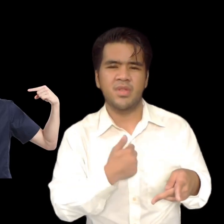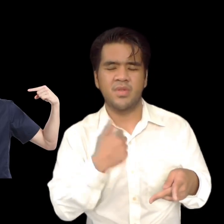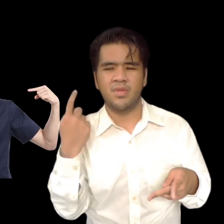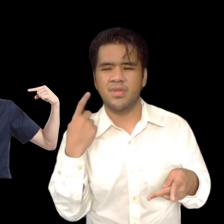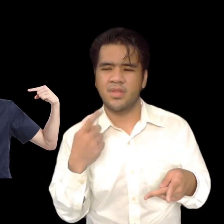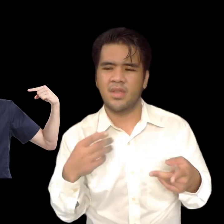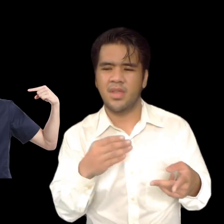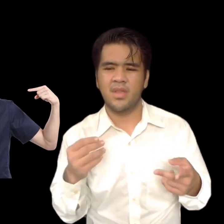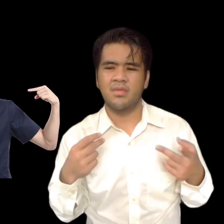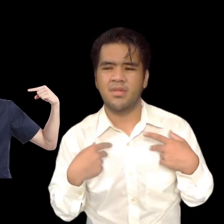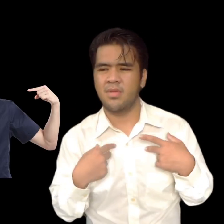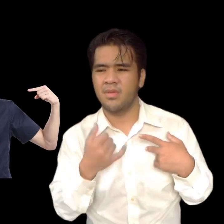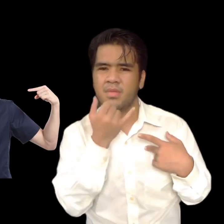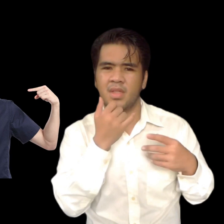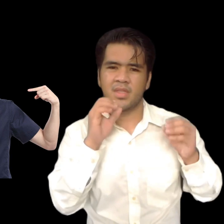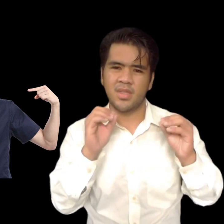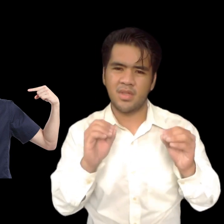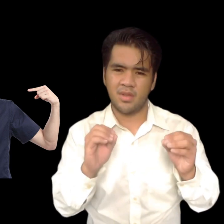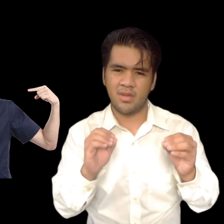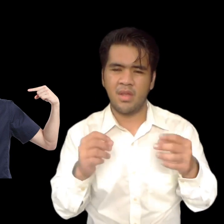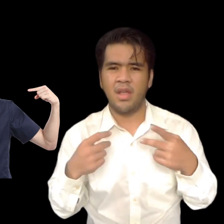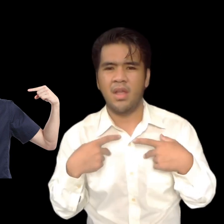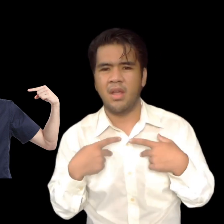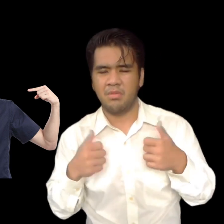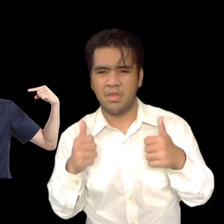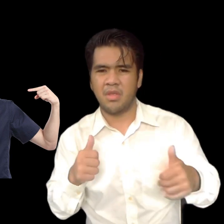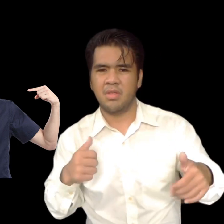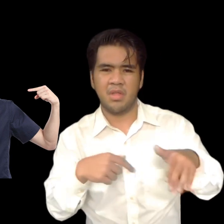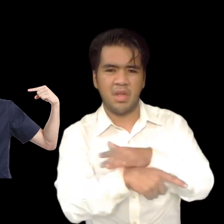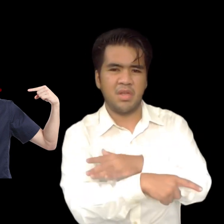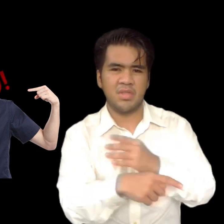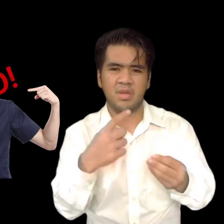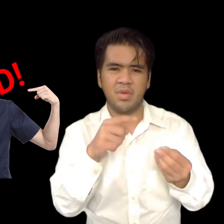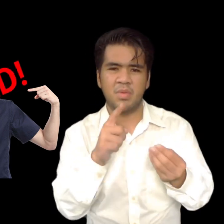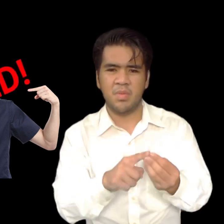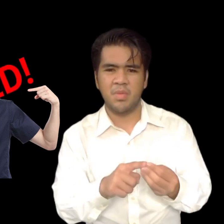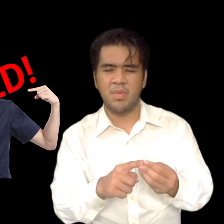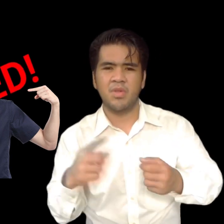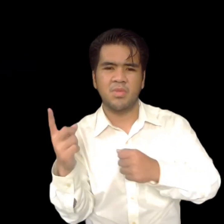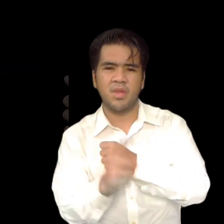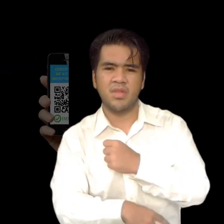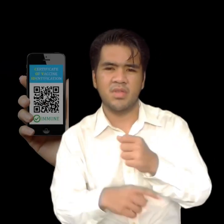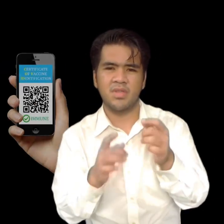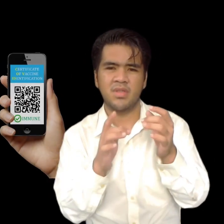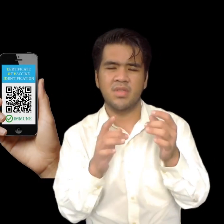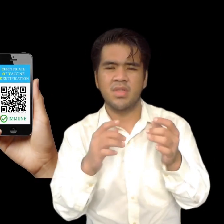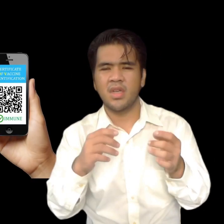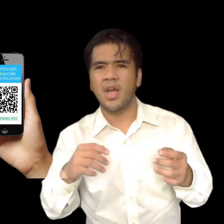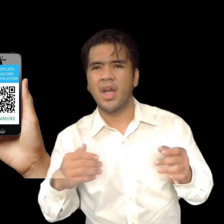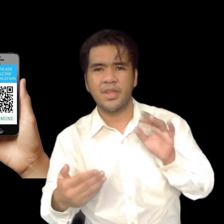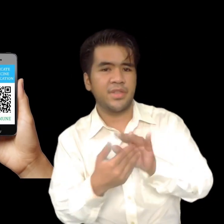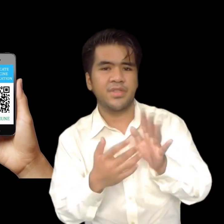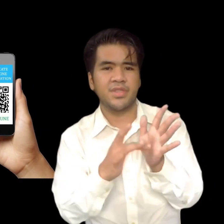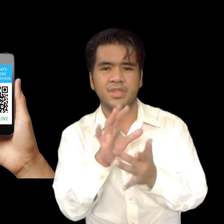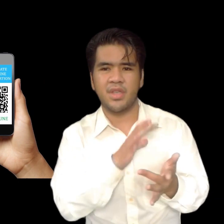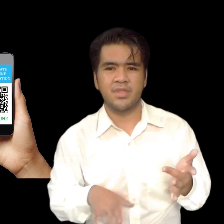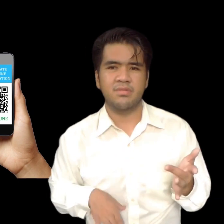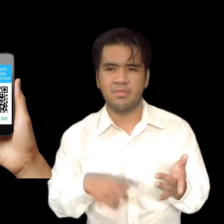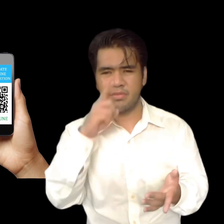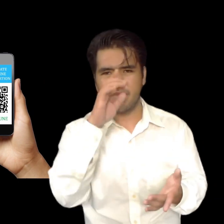you will be raptured and you won't be here when the mark of the beast comes in, then you are already deceived. And you will be careless thinking that whatever you take